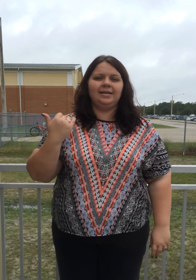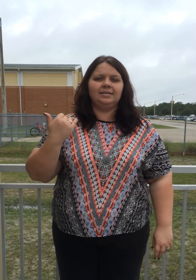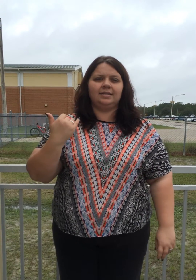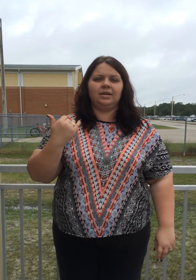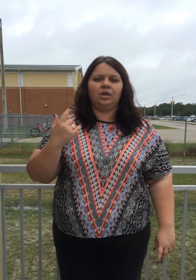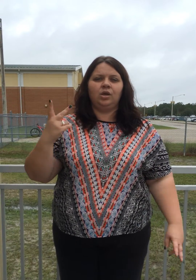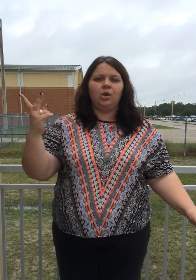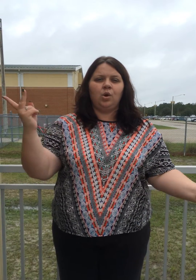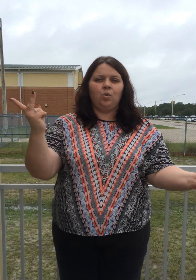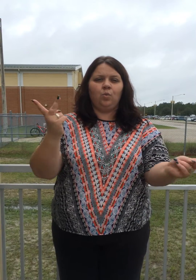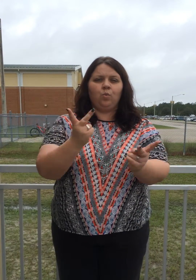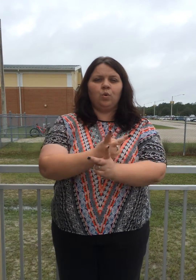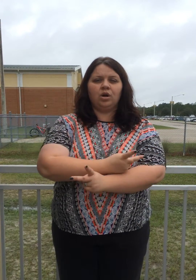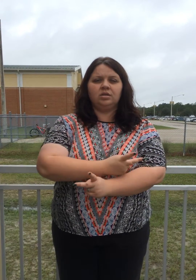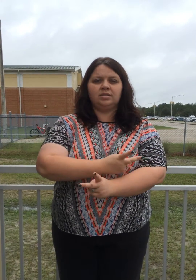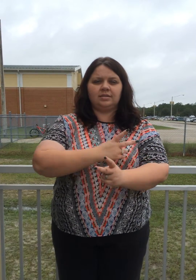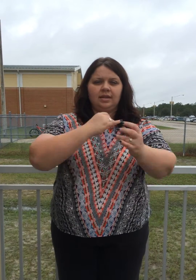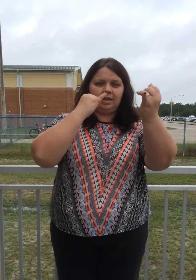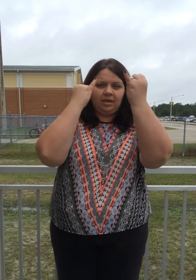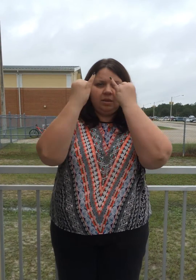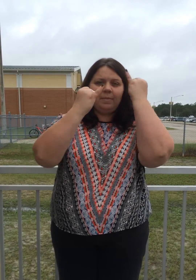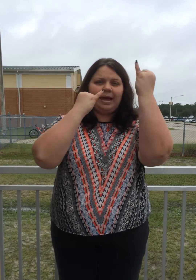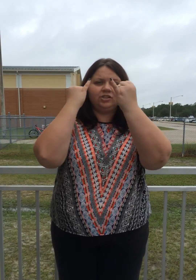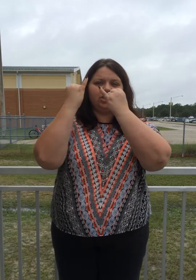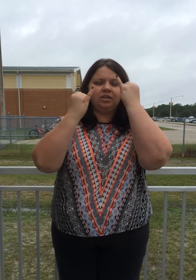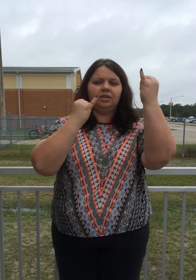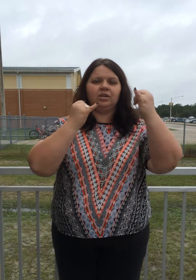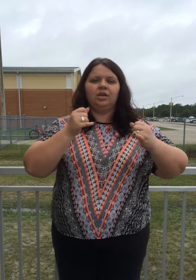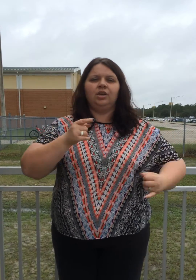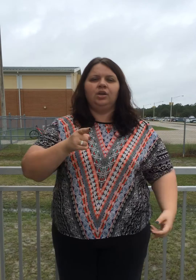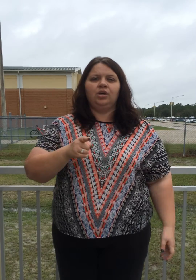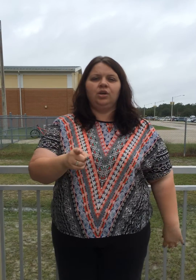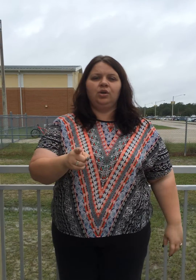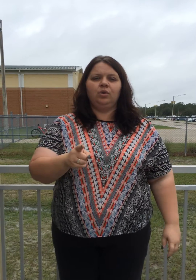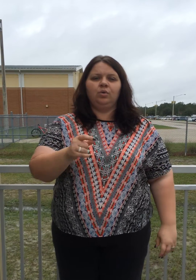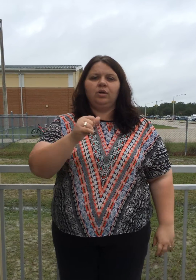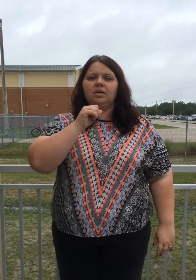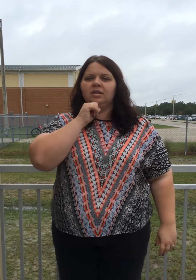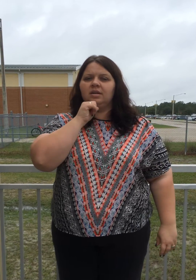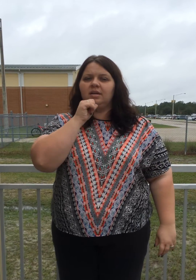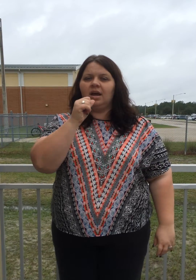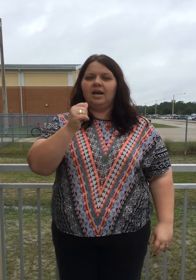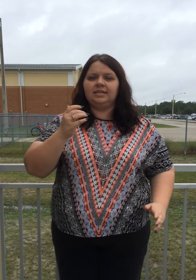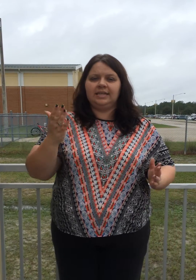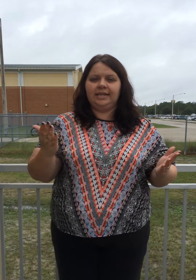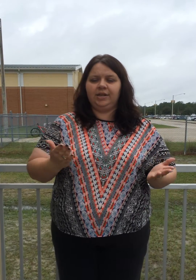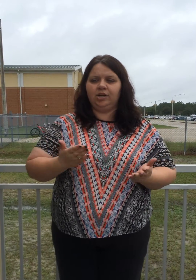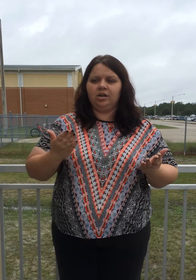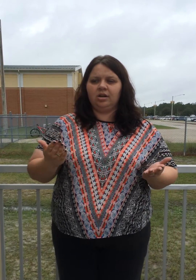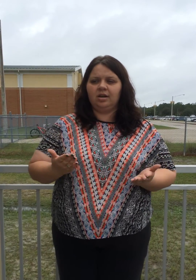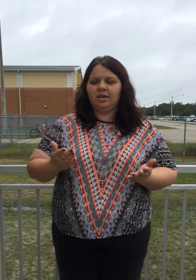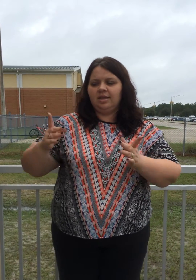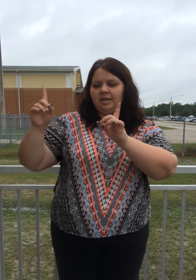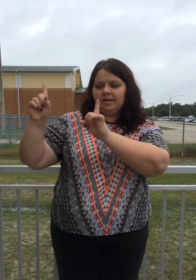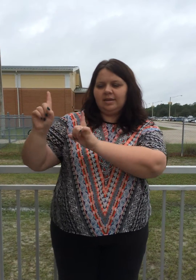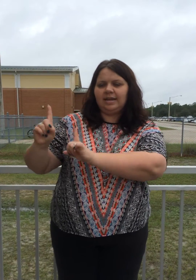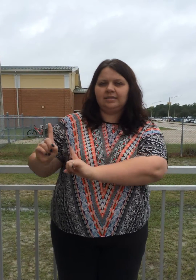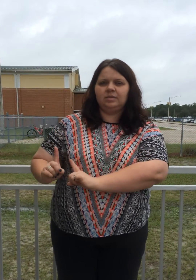passed, worse, imagine, you not here next to